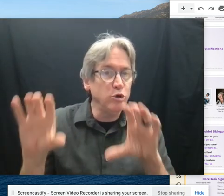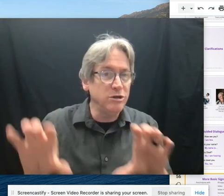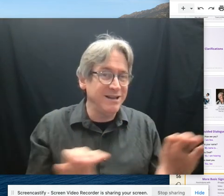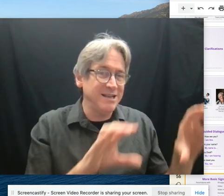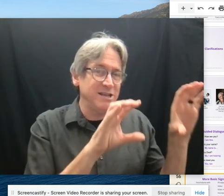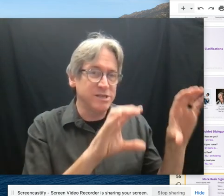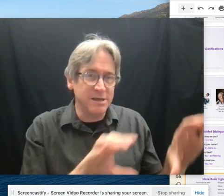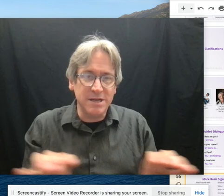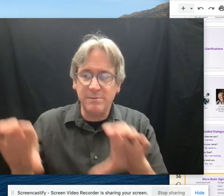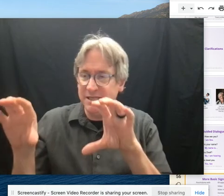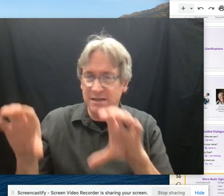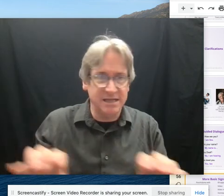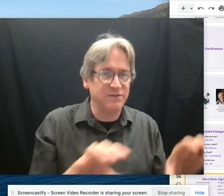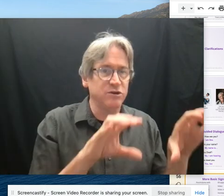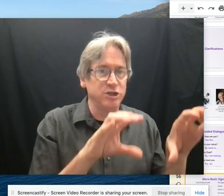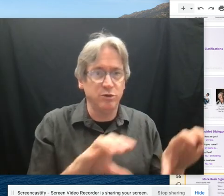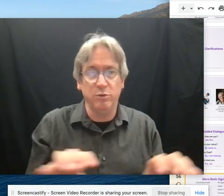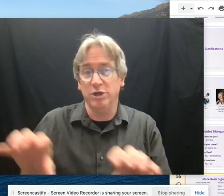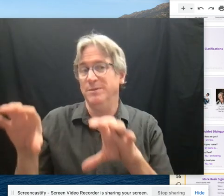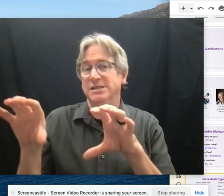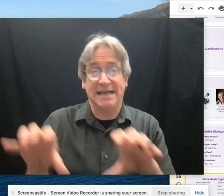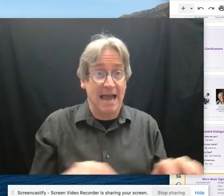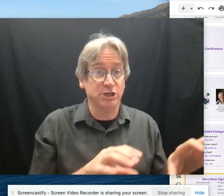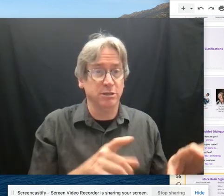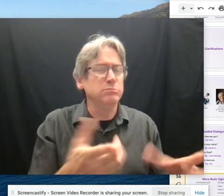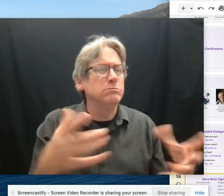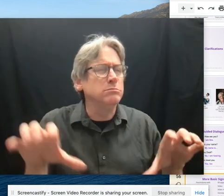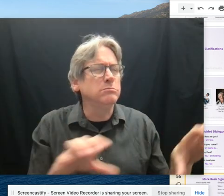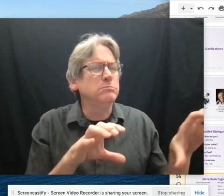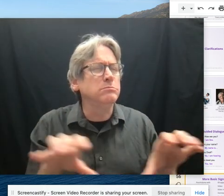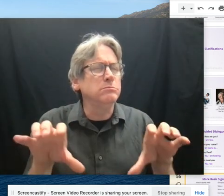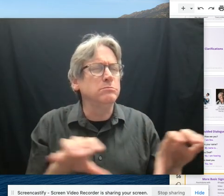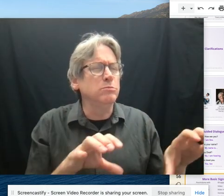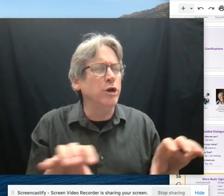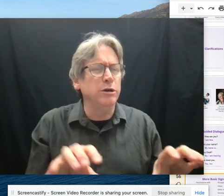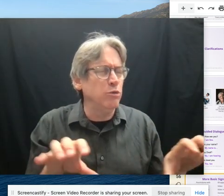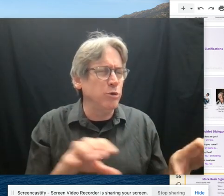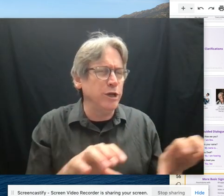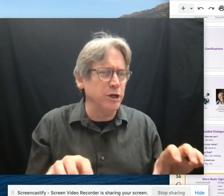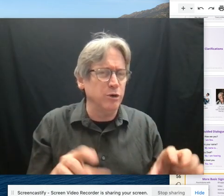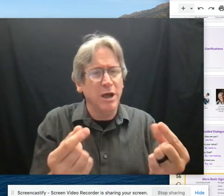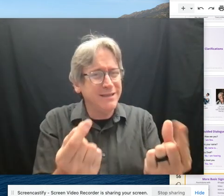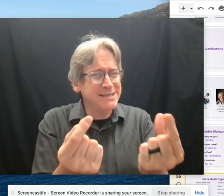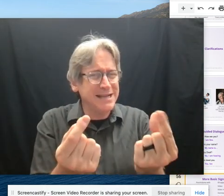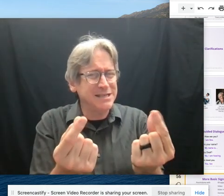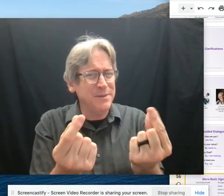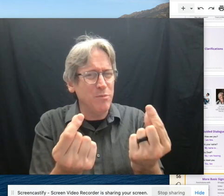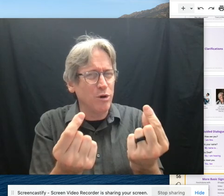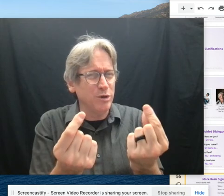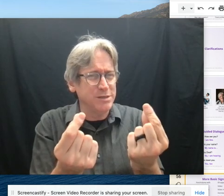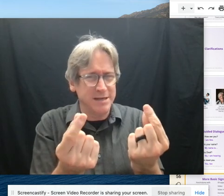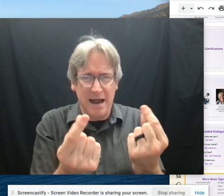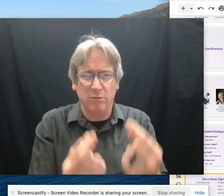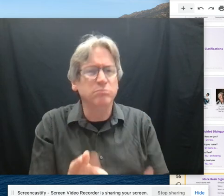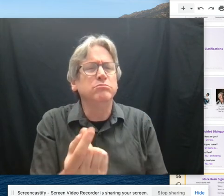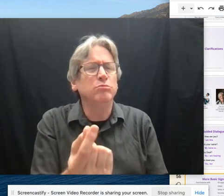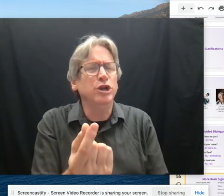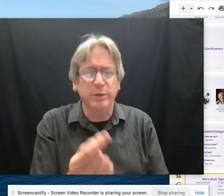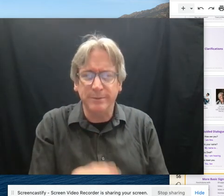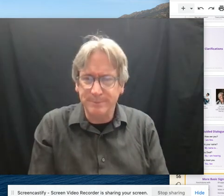Do. You'll sometimes see this for do, which means like action. What are you going to do? This tends to be more used